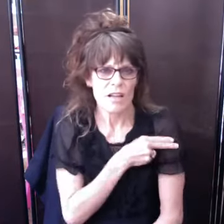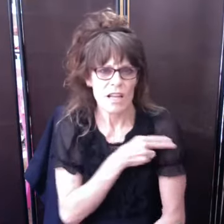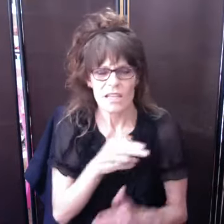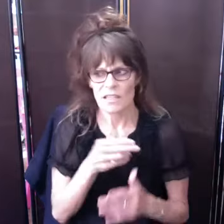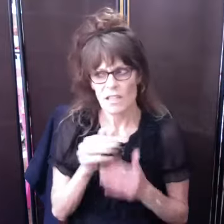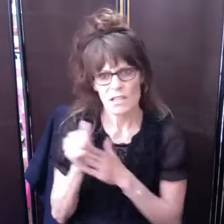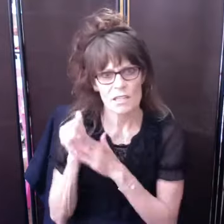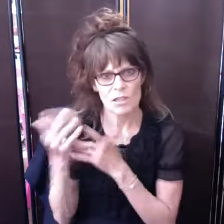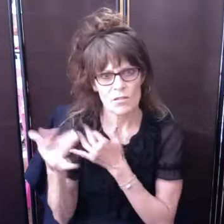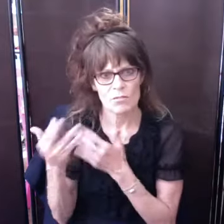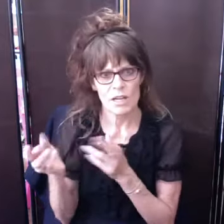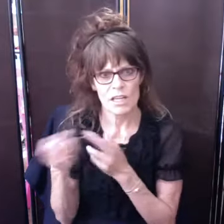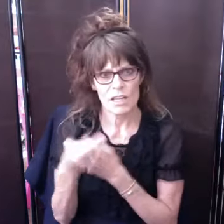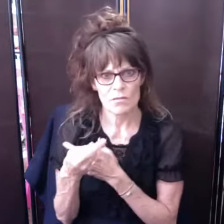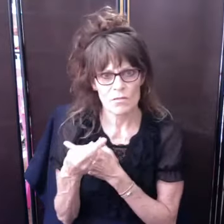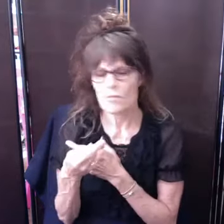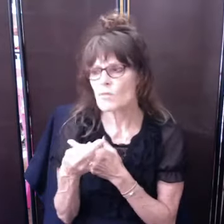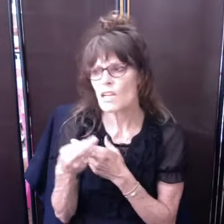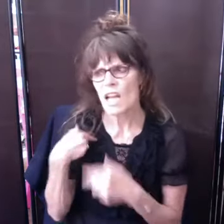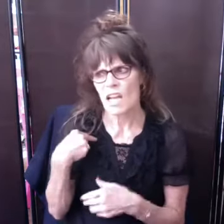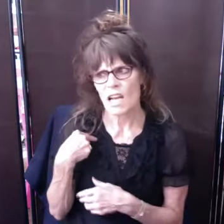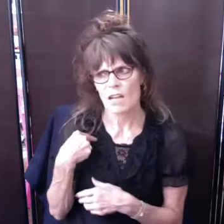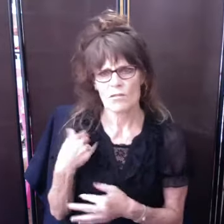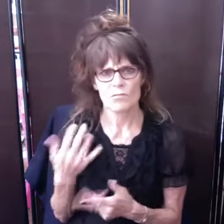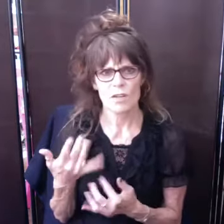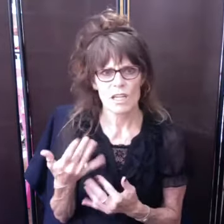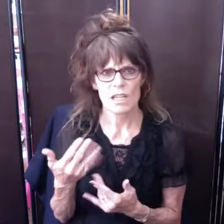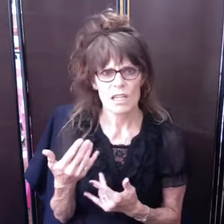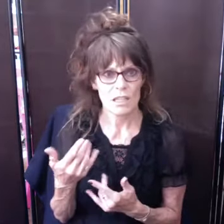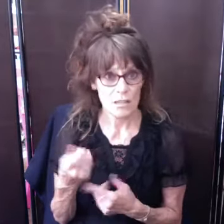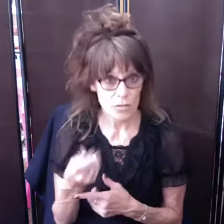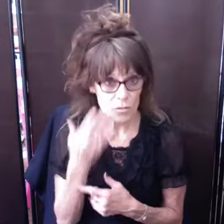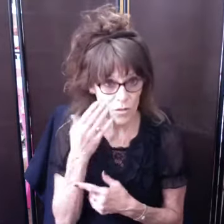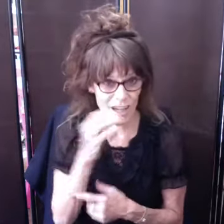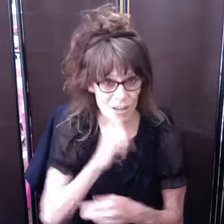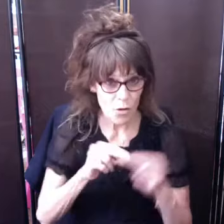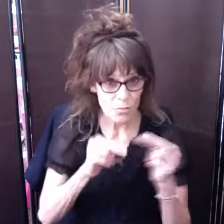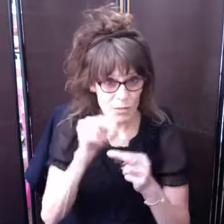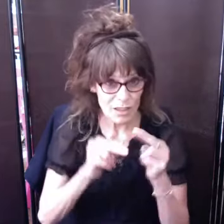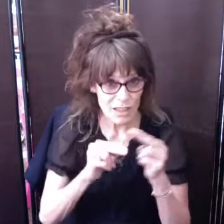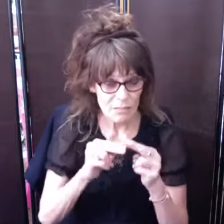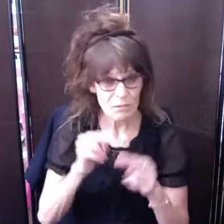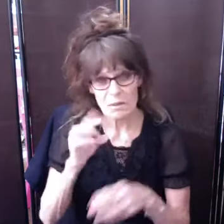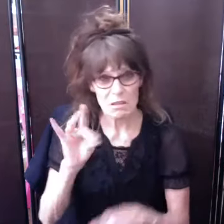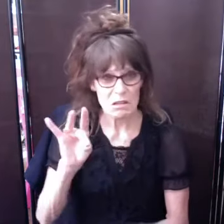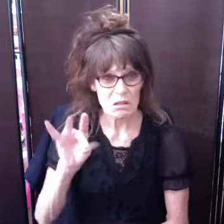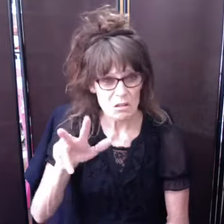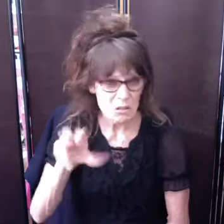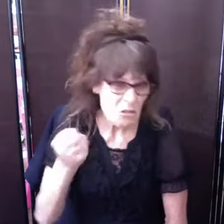go down the hallway and go in a room. You ever been in an old building built in the 30s or the 40s, especially something that's kind of a governmental building?